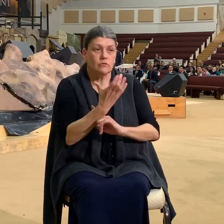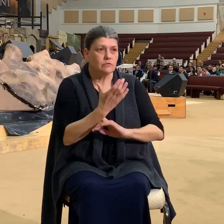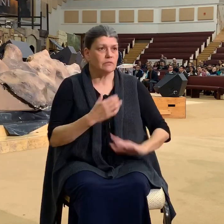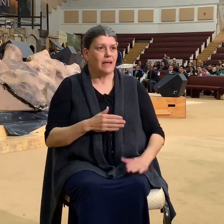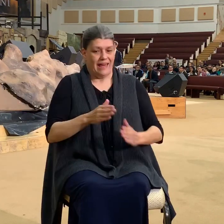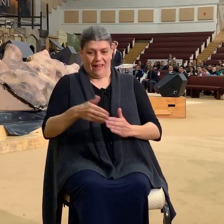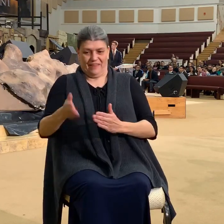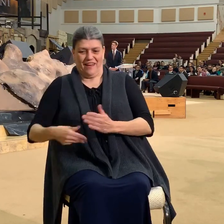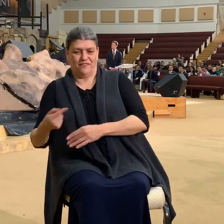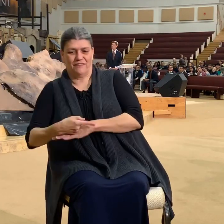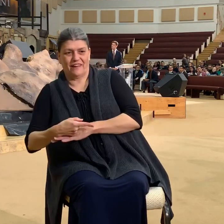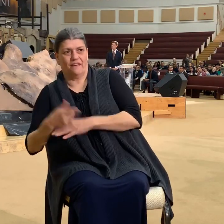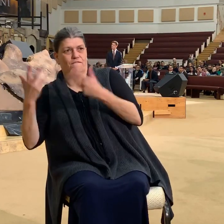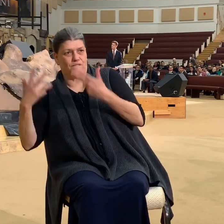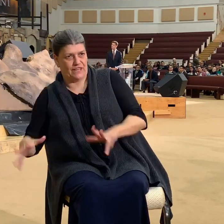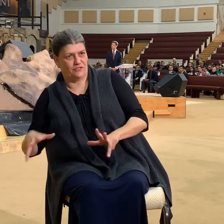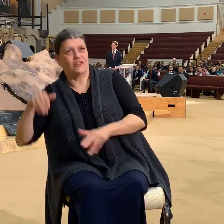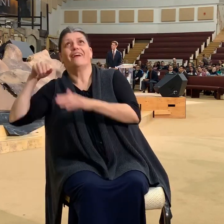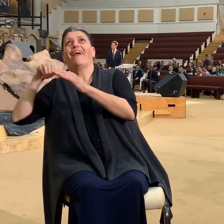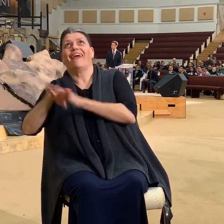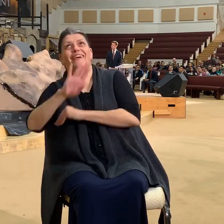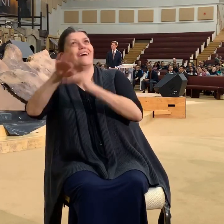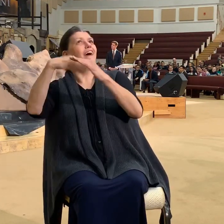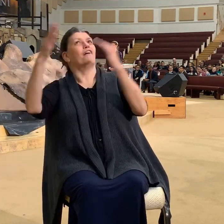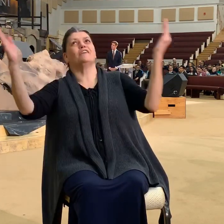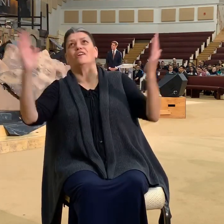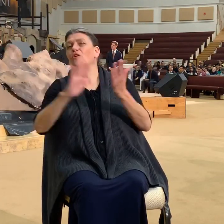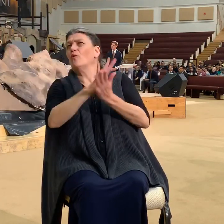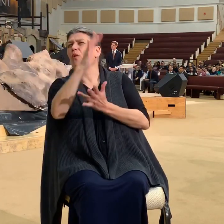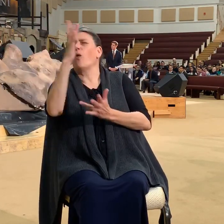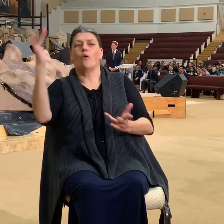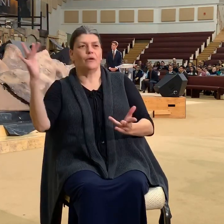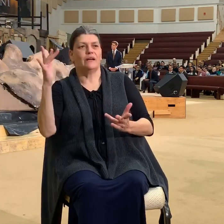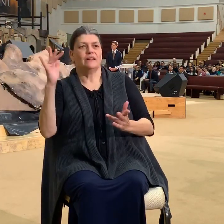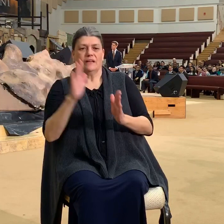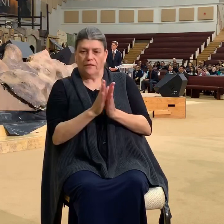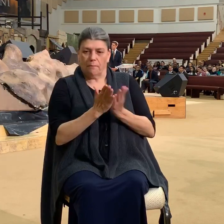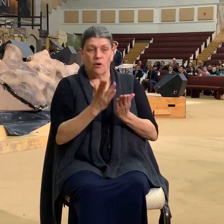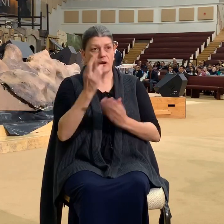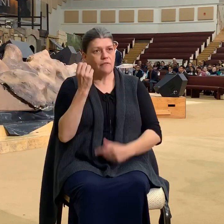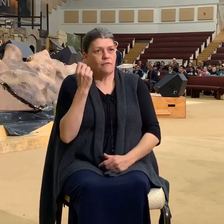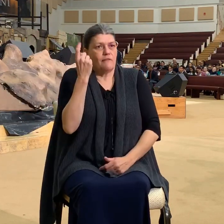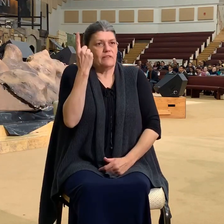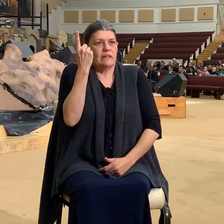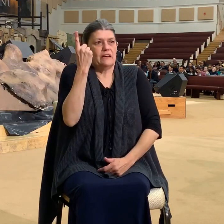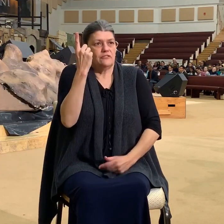day, when we're all home in glory, the book of Revelation gives us